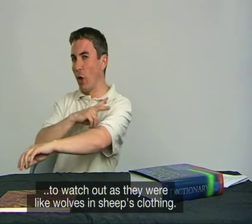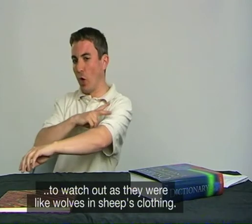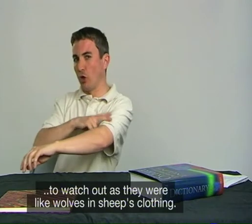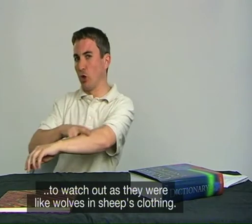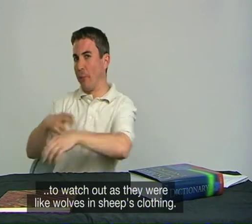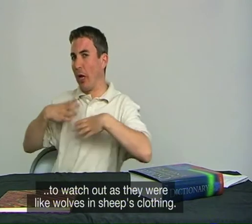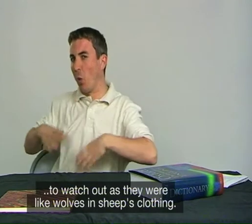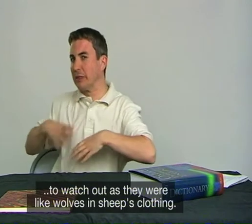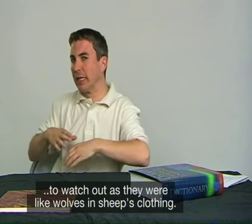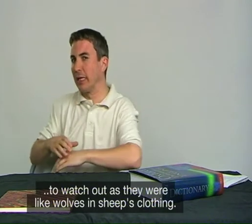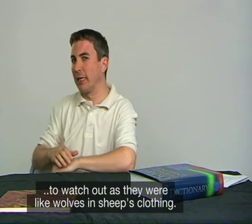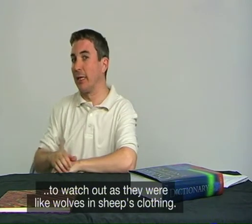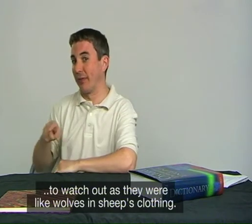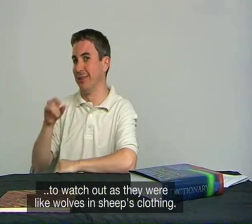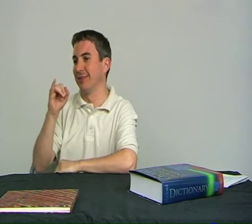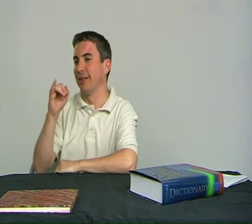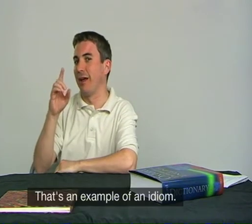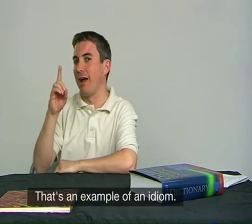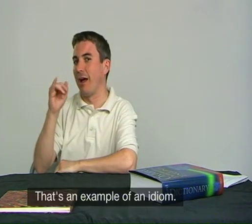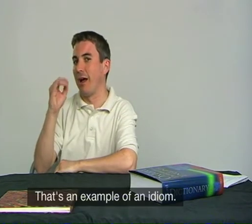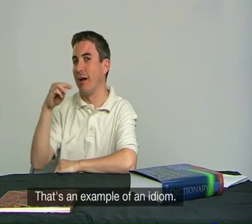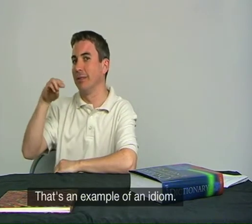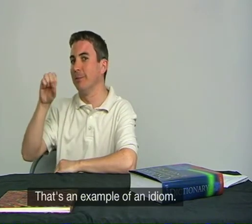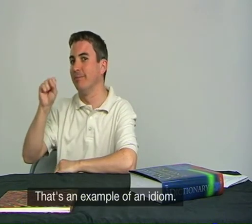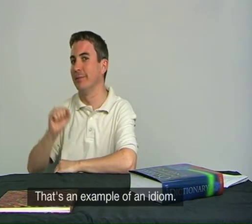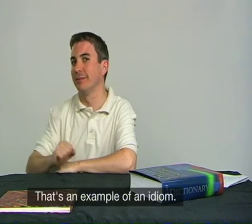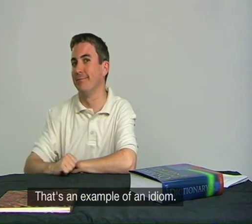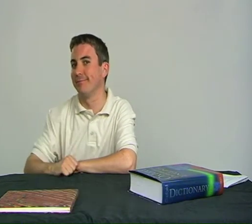they were like wolves in sheep's clothing. That's an example of an idiom.